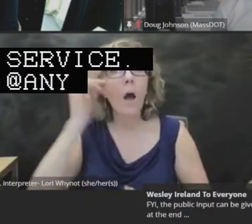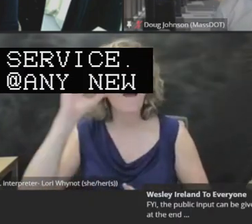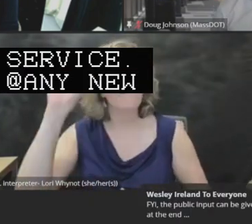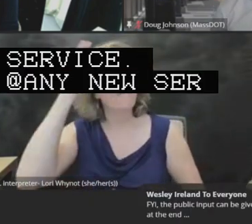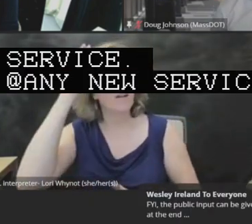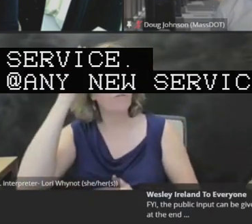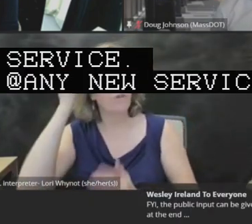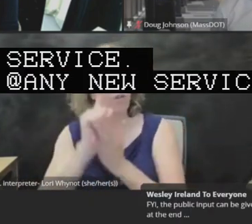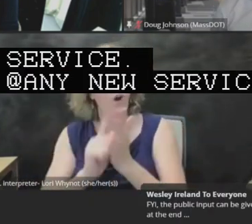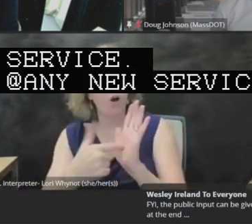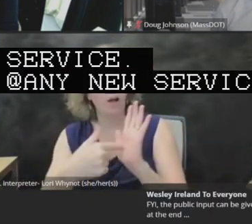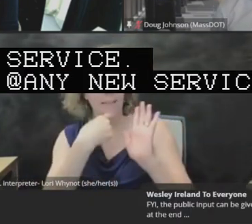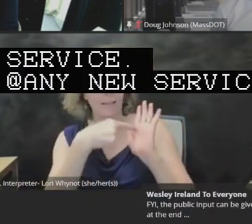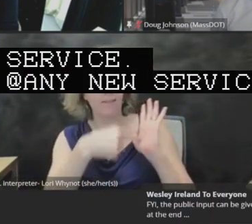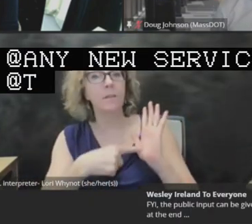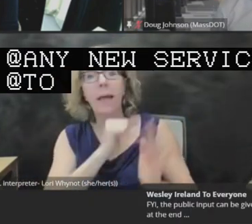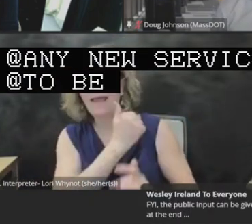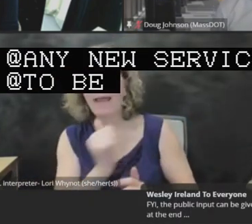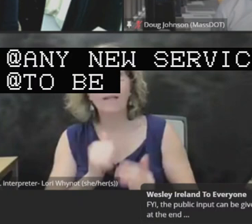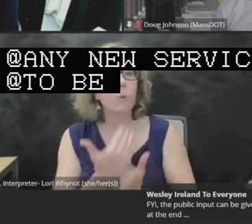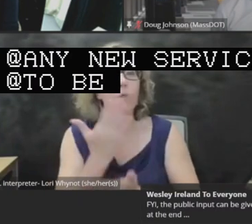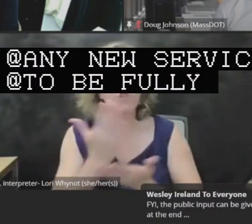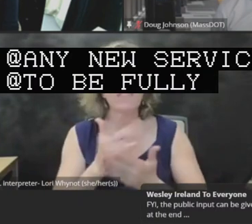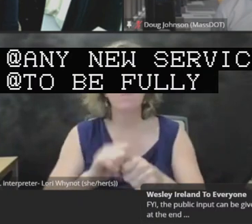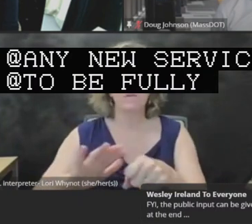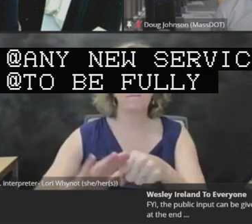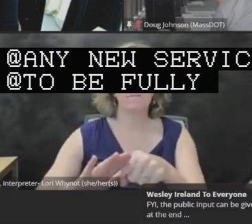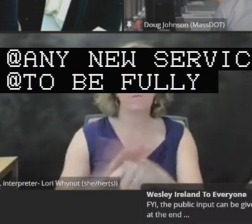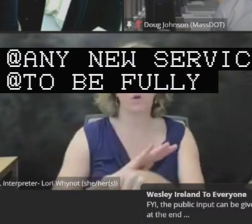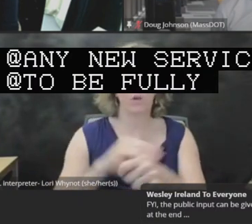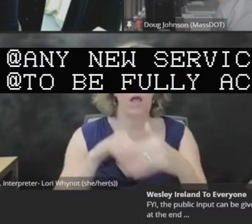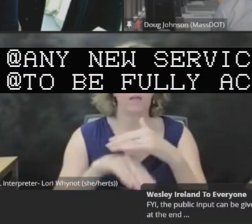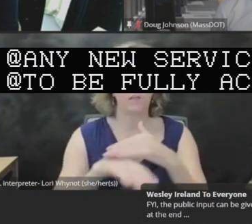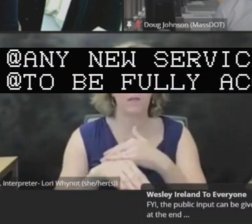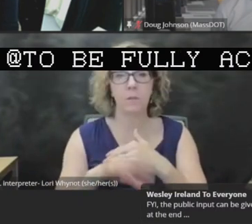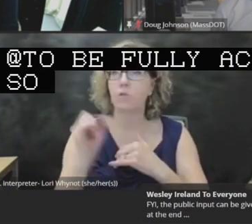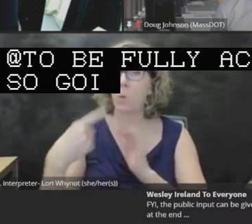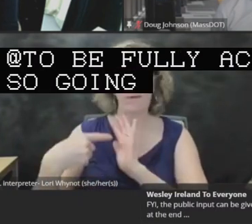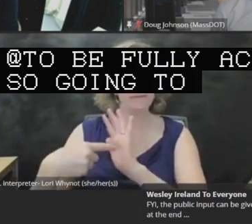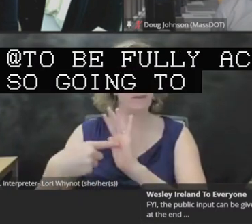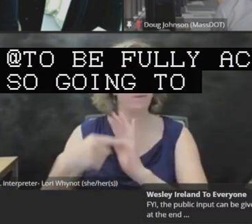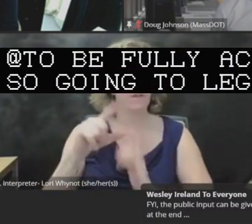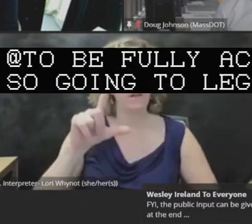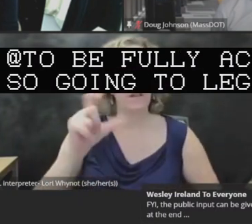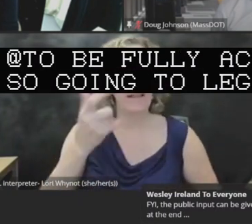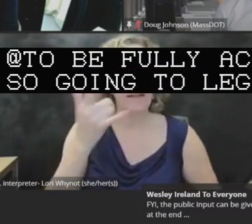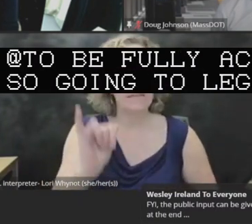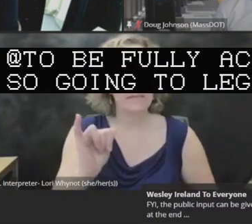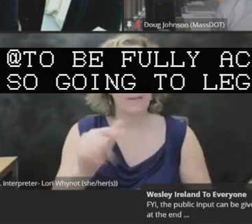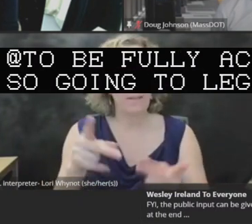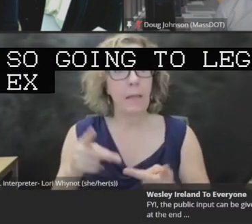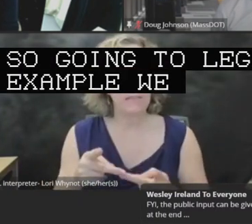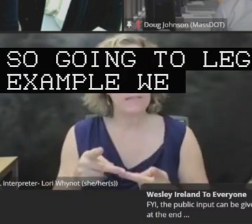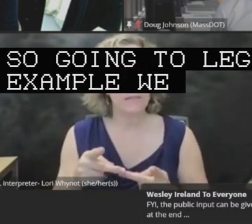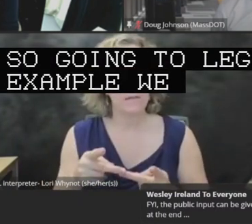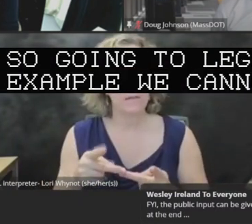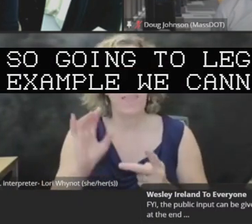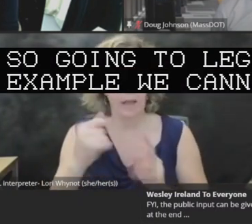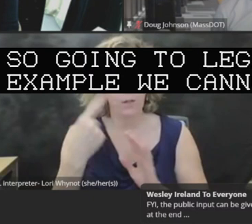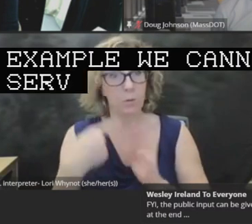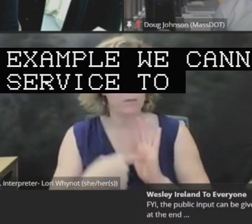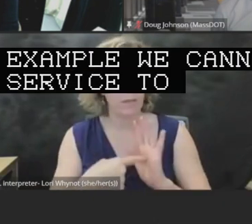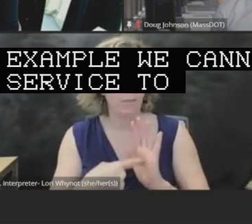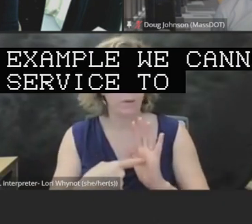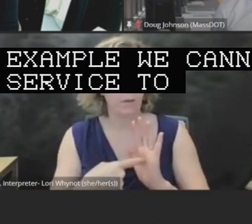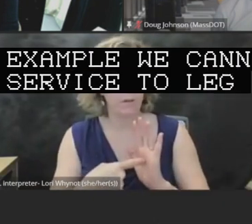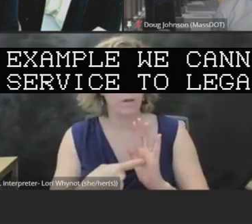fully accessible. So going to Legacy Place as an example, we cannot provide service to Legacy Place unless